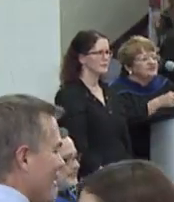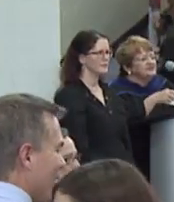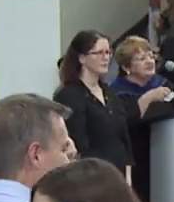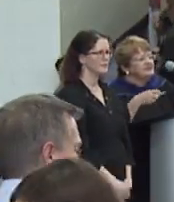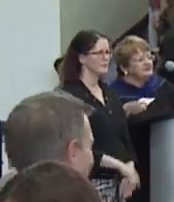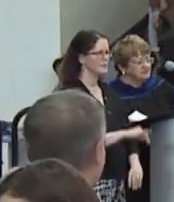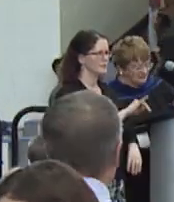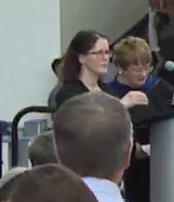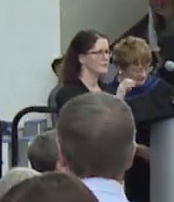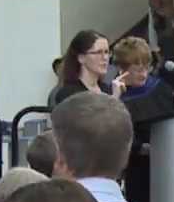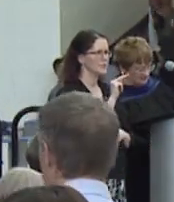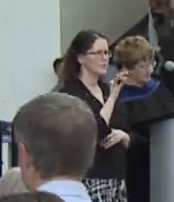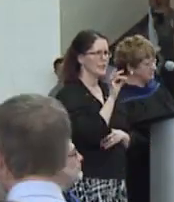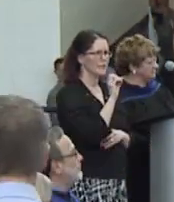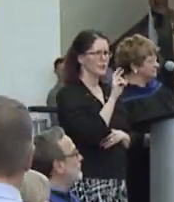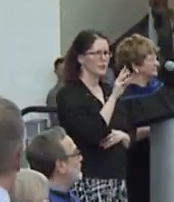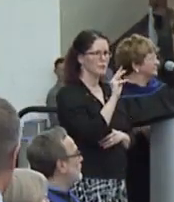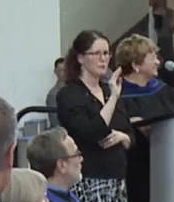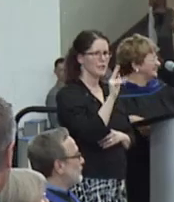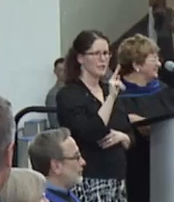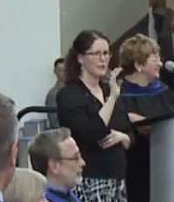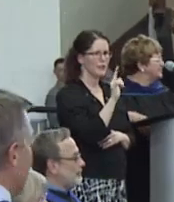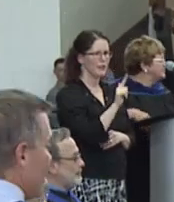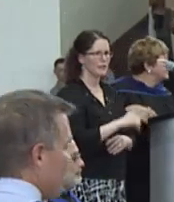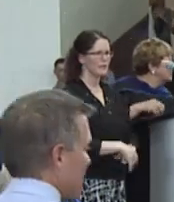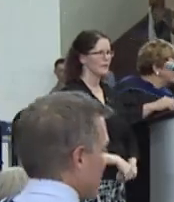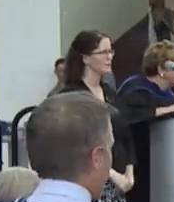Jennifer McNeil.